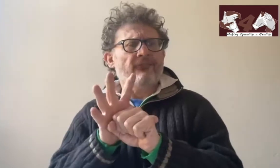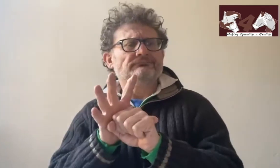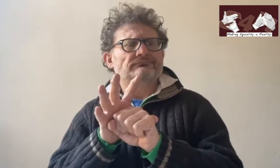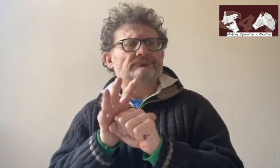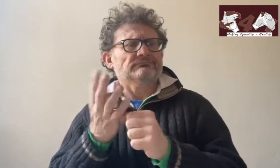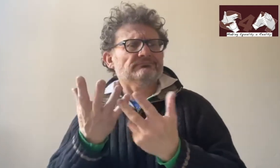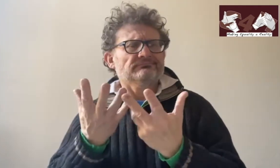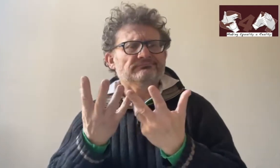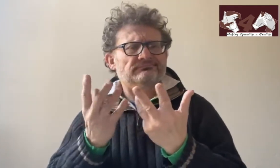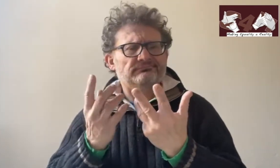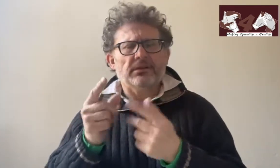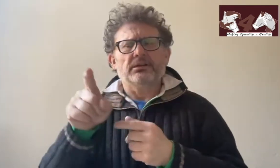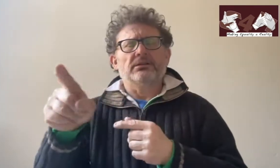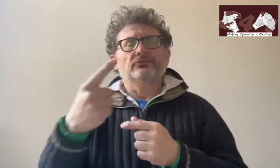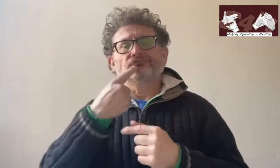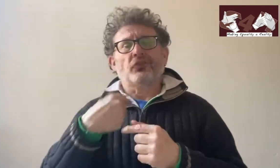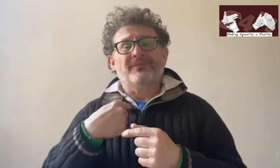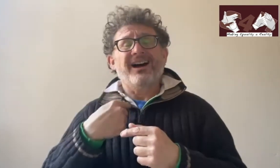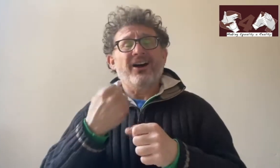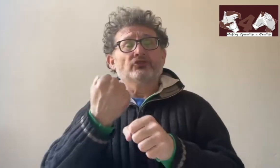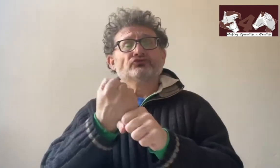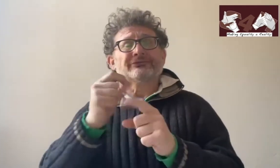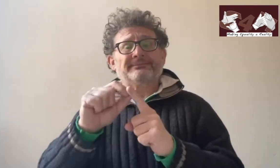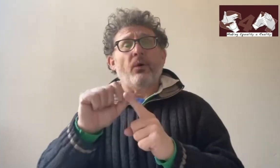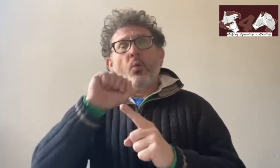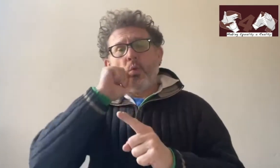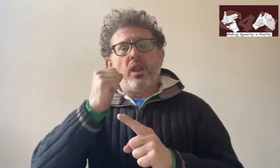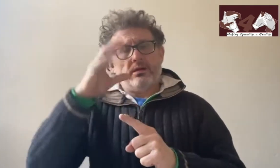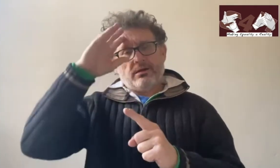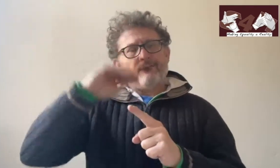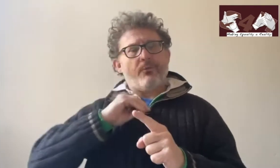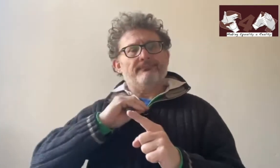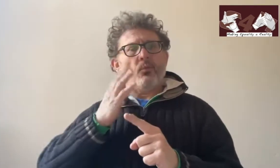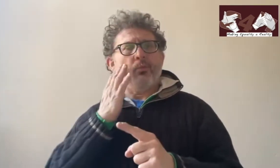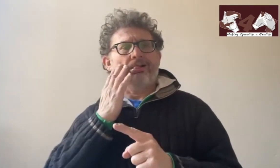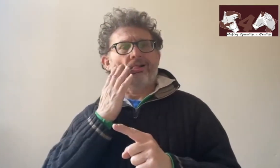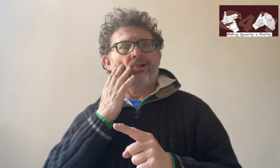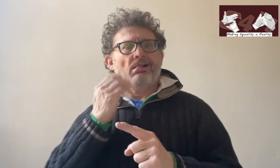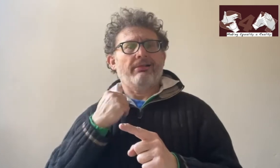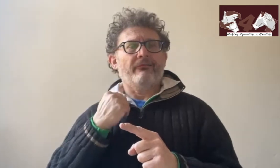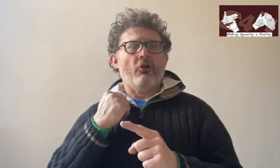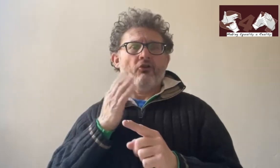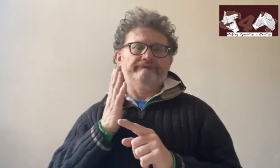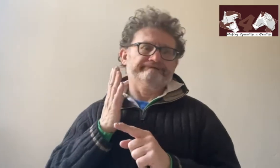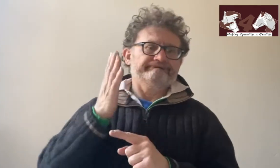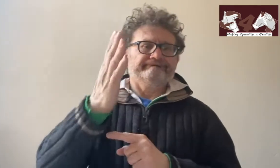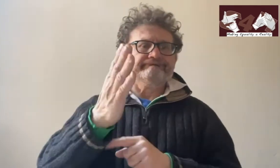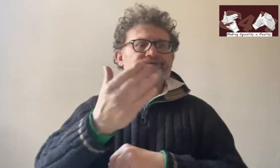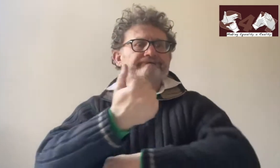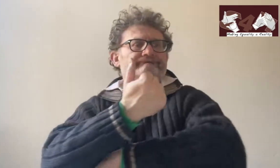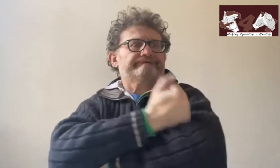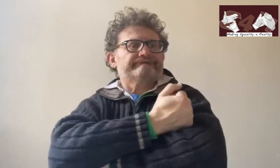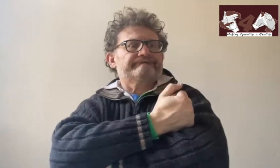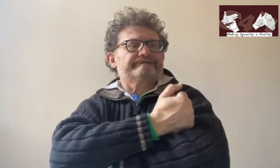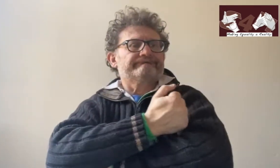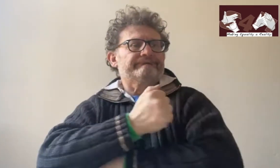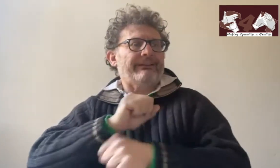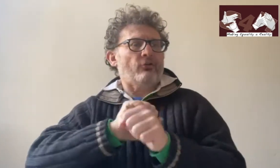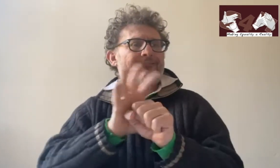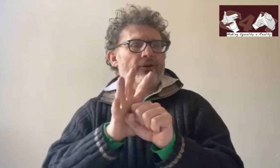into speech for the hearing person. And in regards to the COVID injection, they informed me that my GP